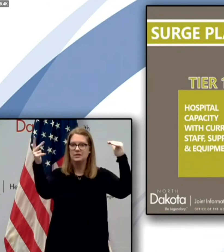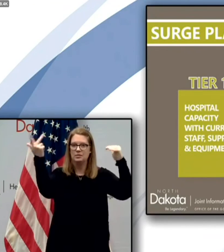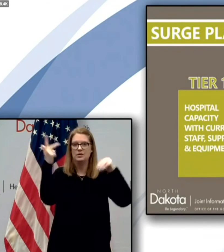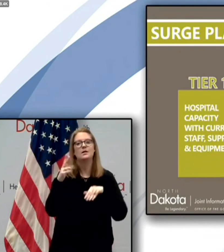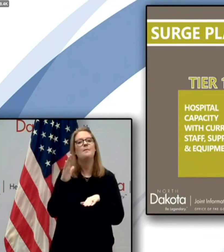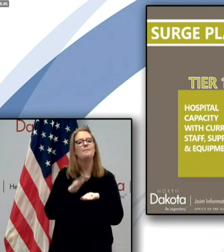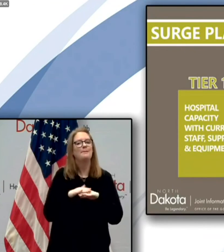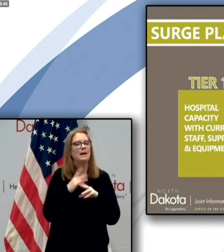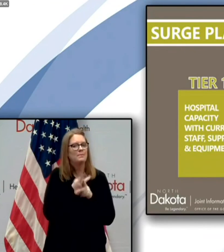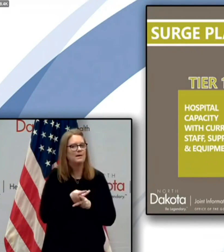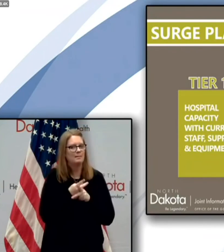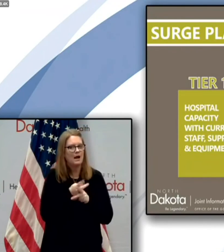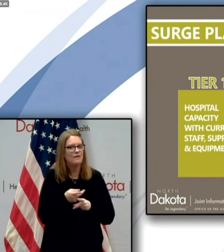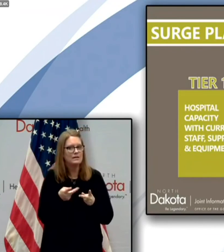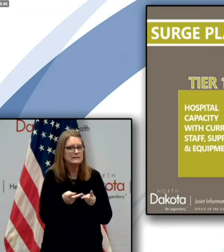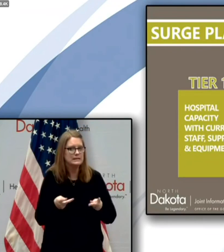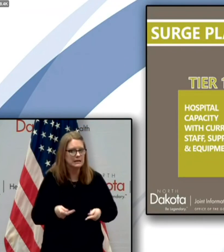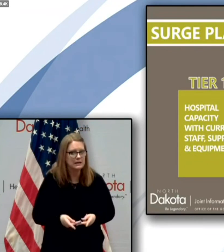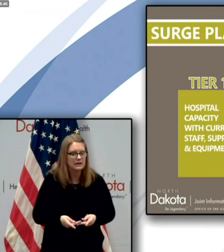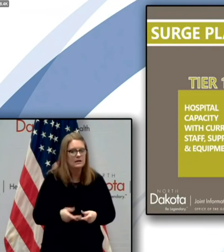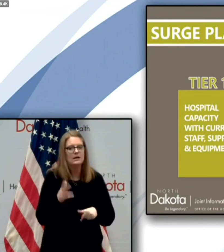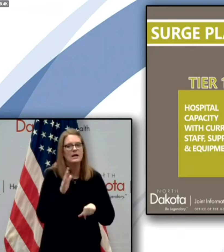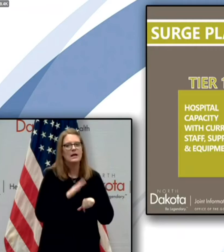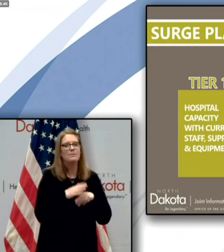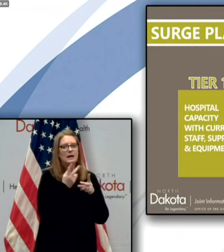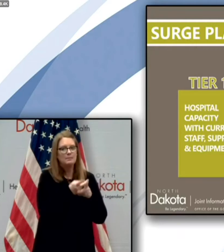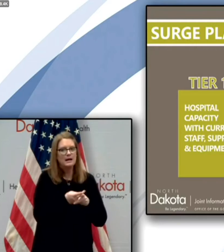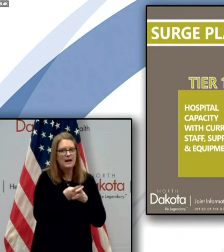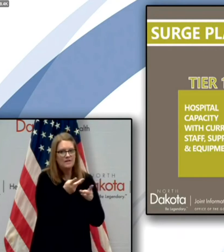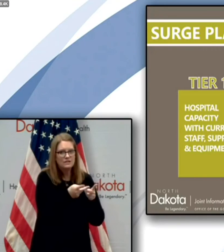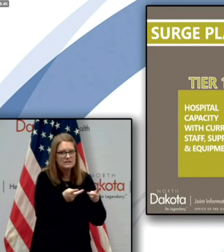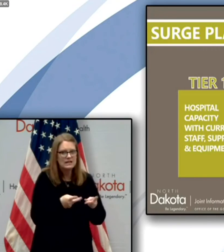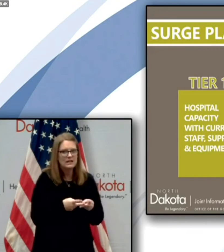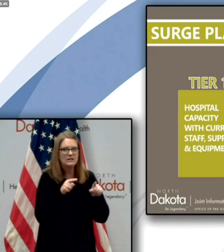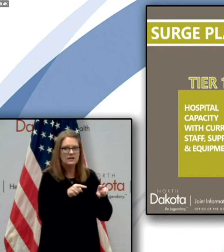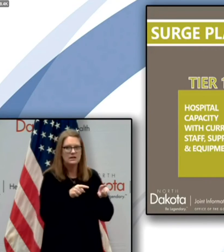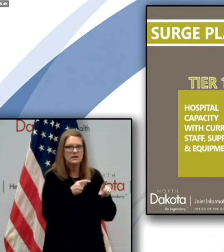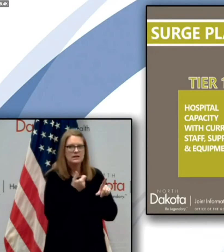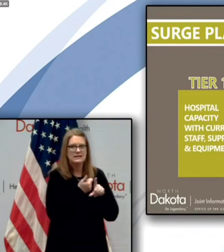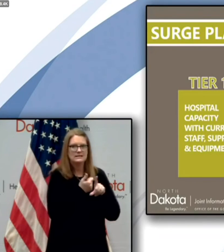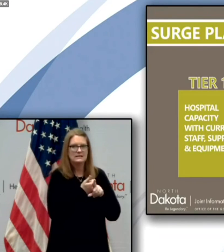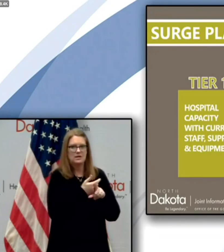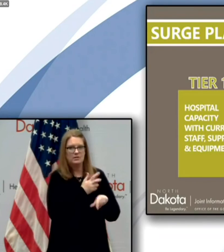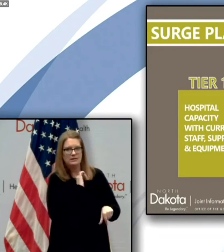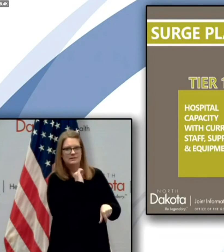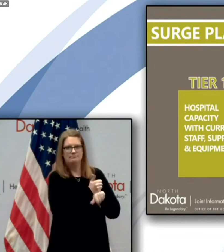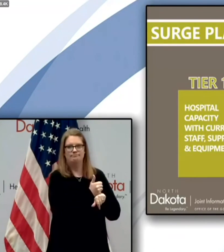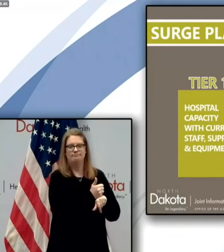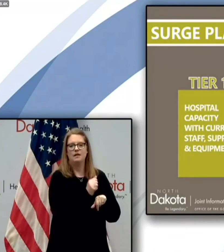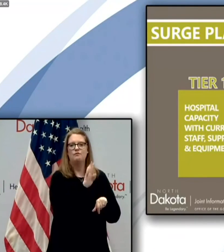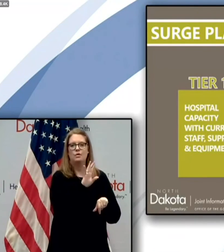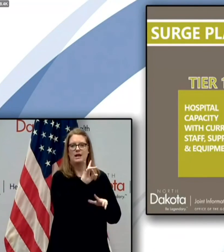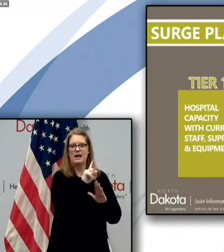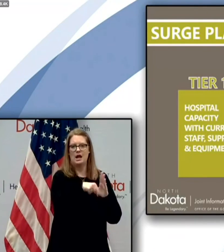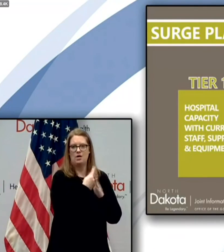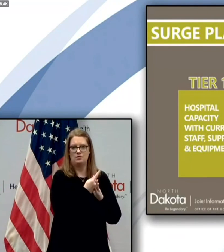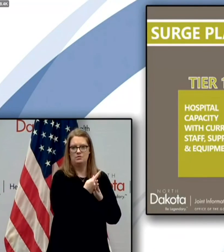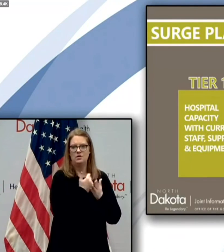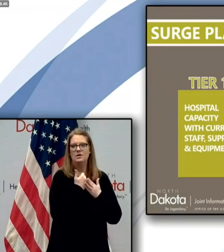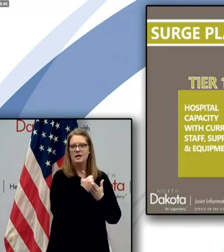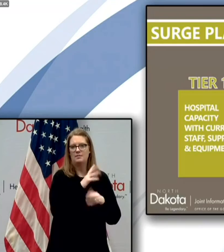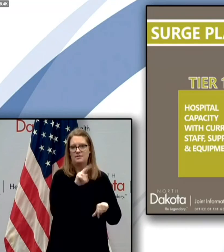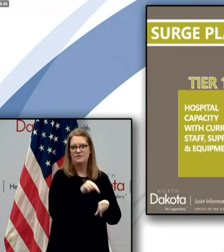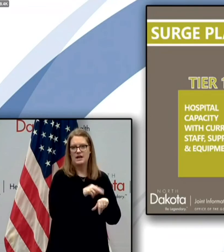care facilities. And at a minimum care facility, we would get that ramped up in 48 hours with the help of the National